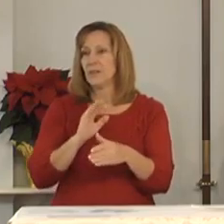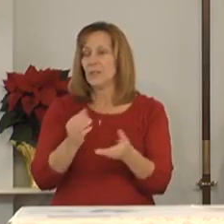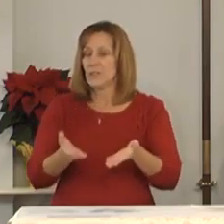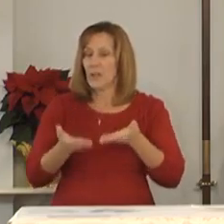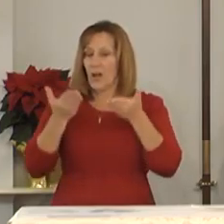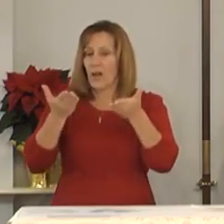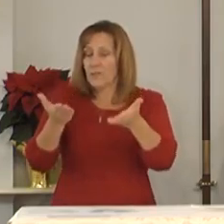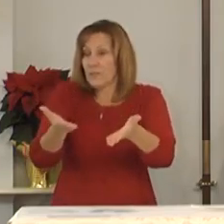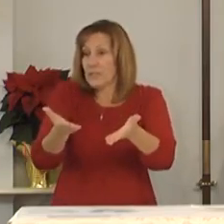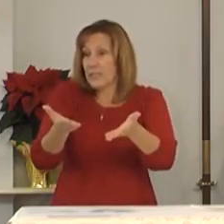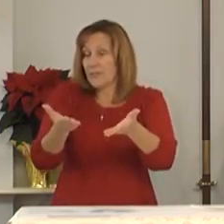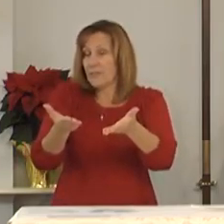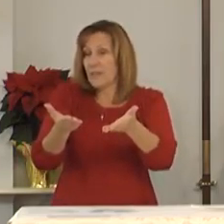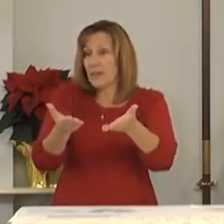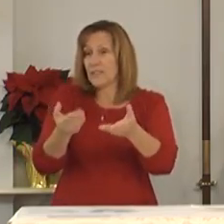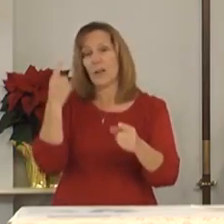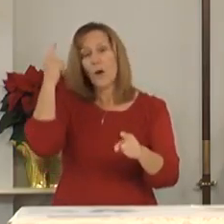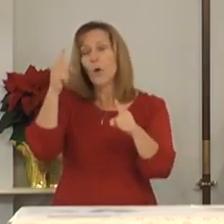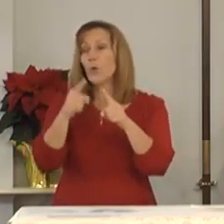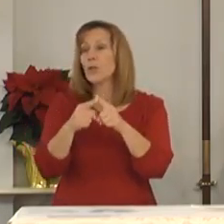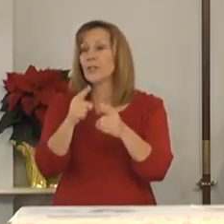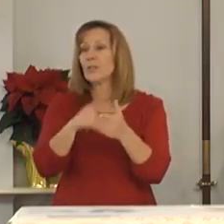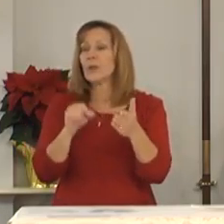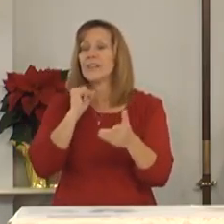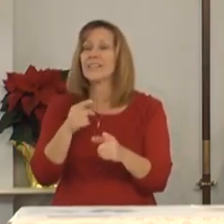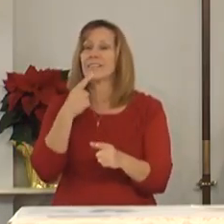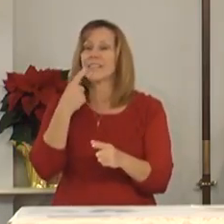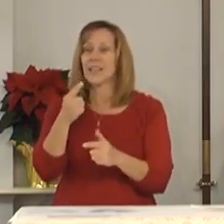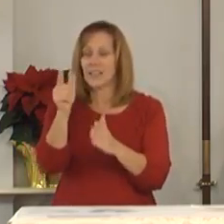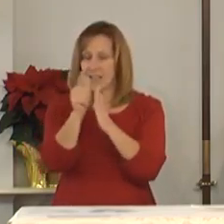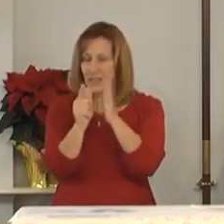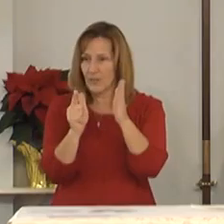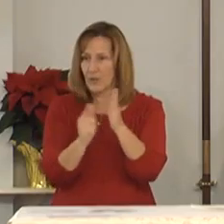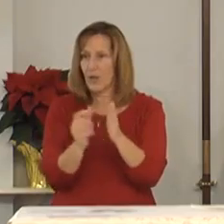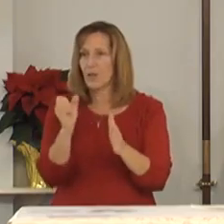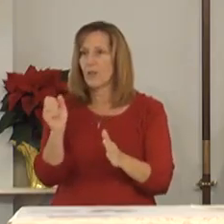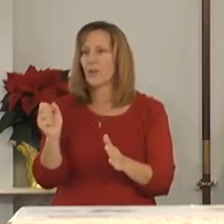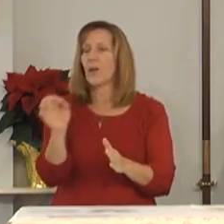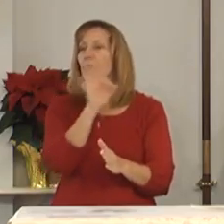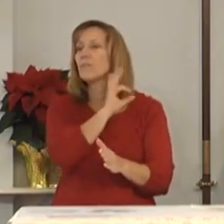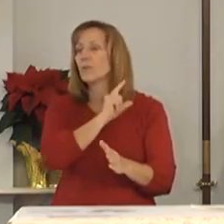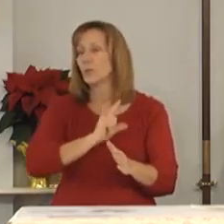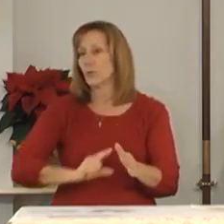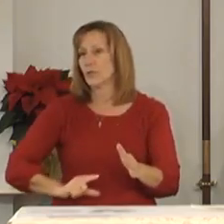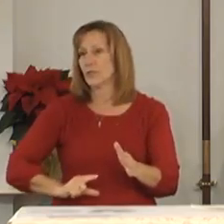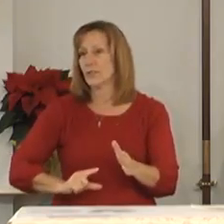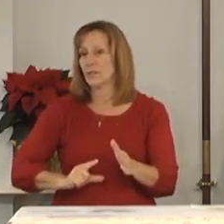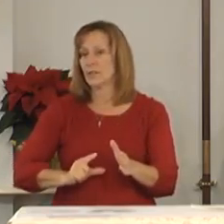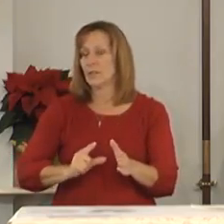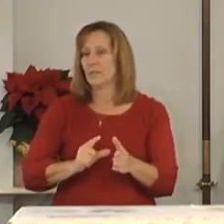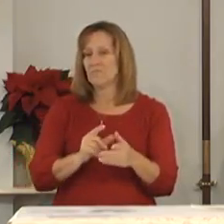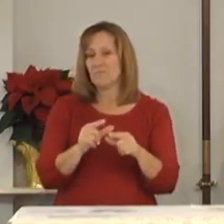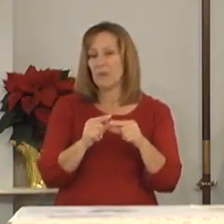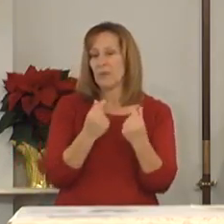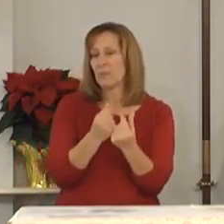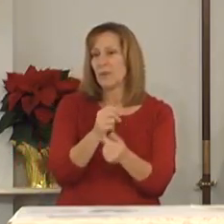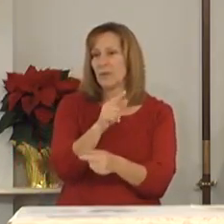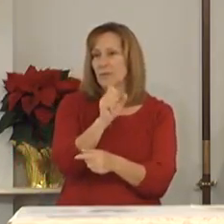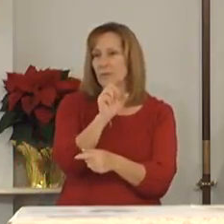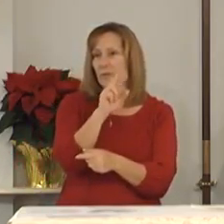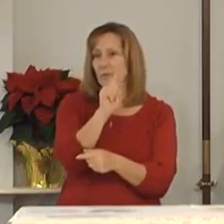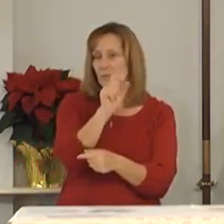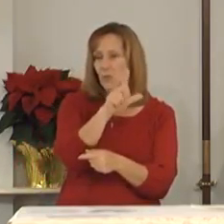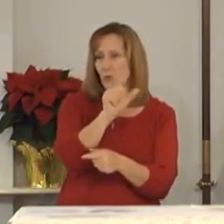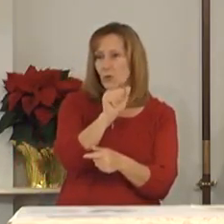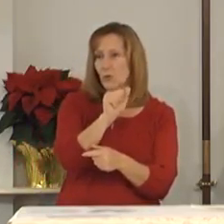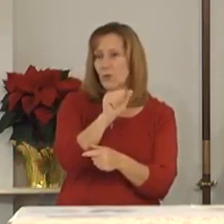a sacrifice, according to what is said in the law of the Lord, a pair of turtle doves,